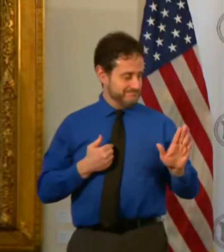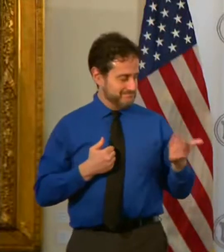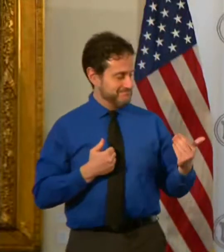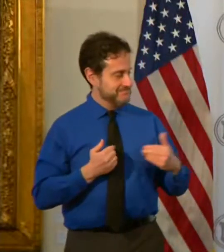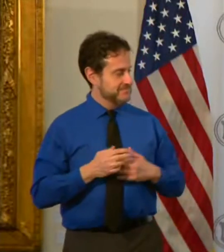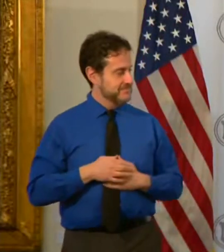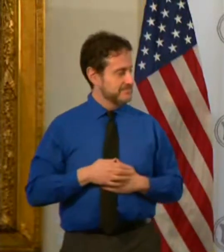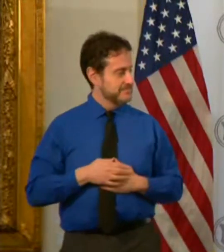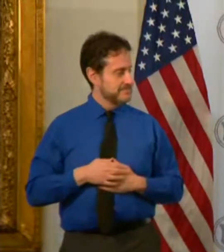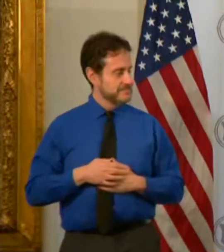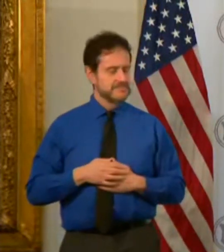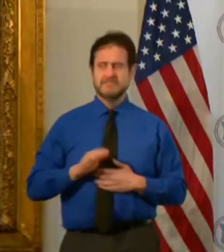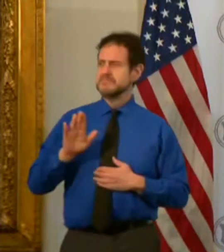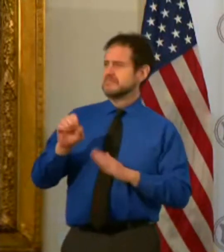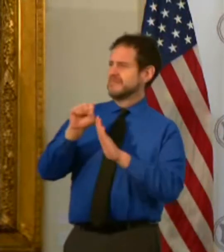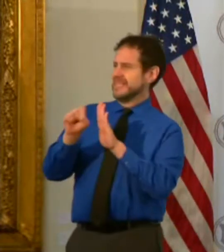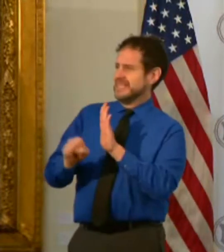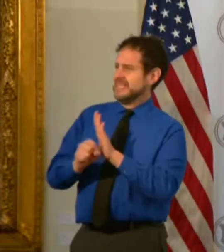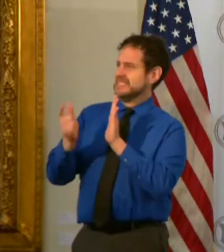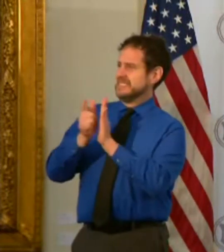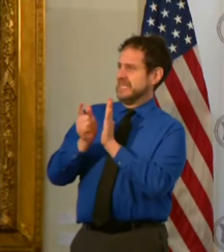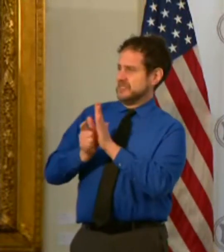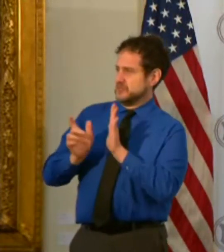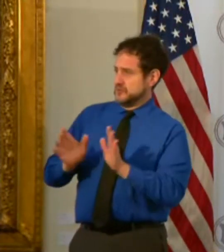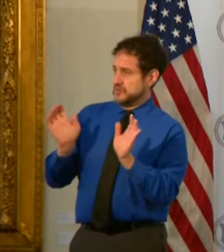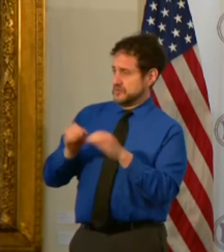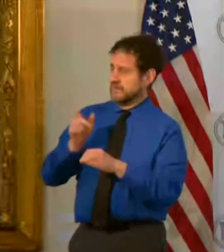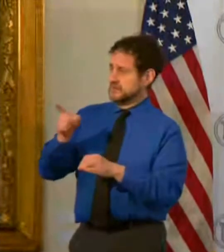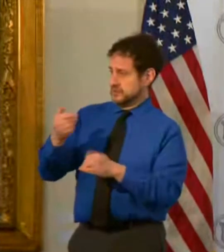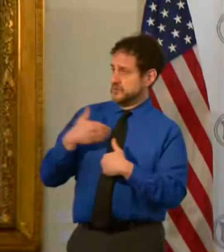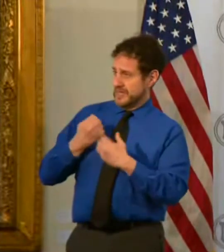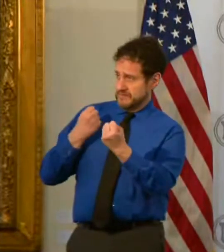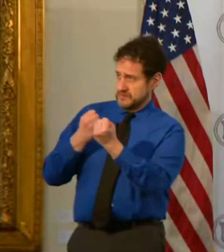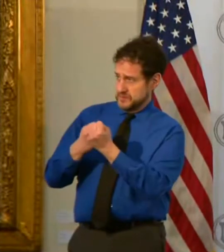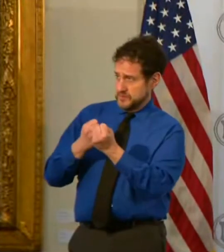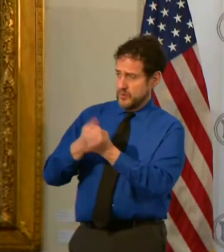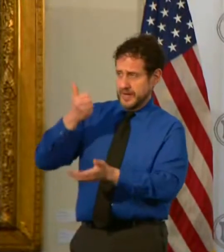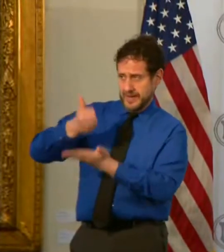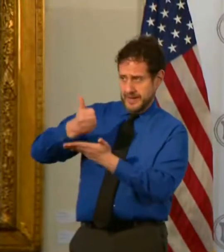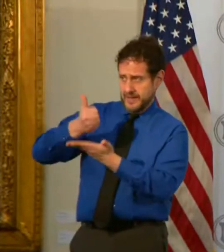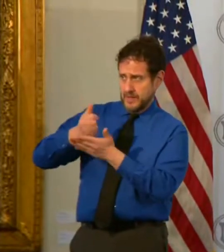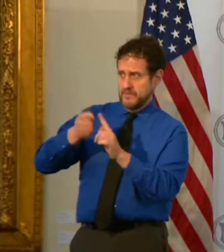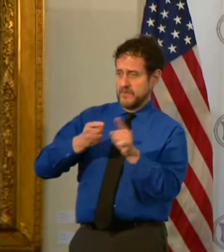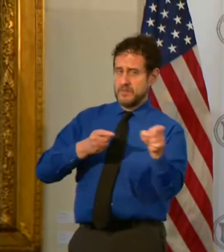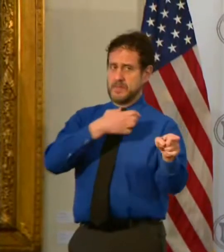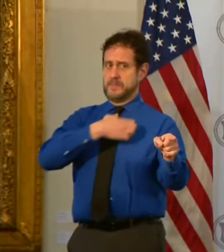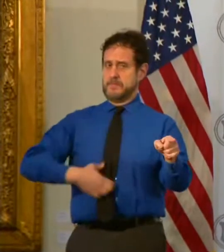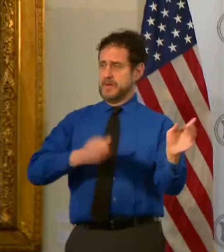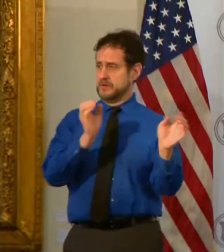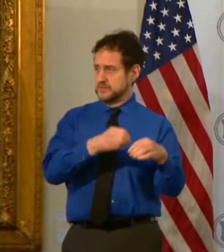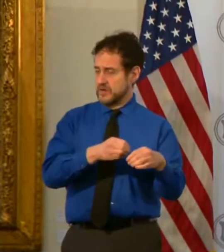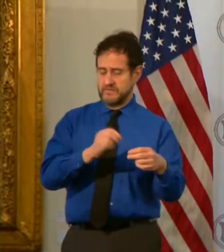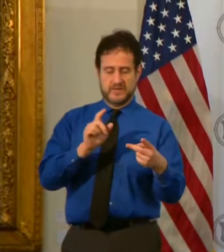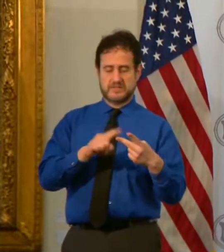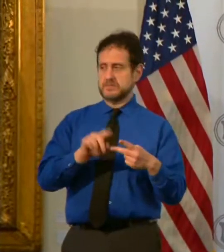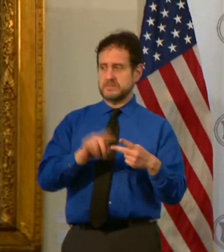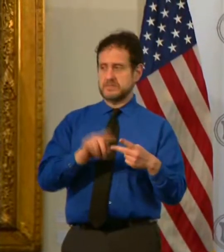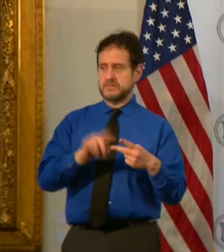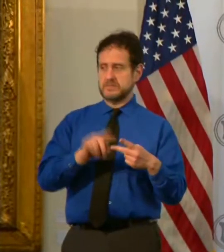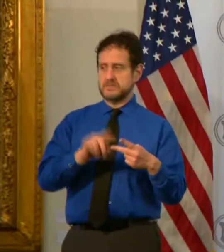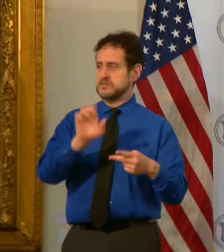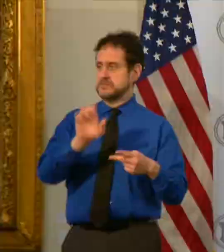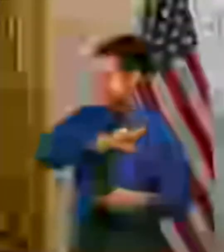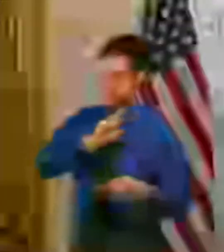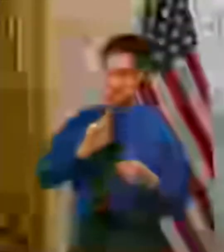Is the state's attorney's office getting the support and assistance that it needs from the mayor's office, from Chicago Police